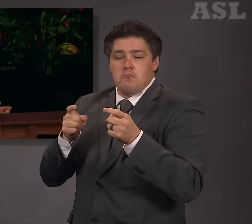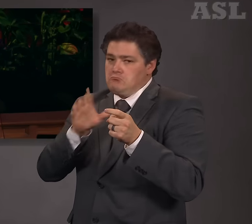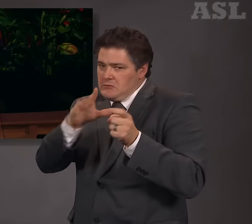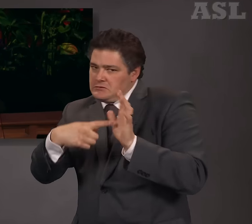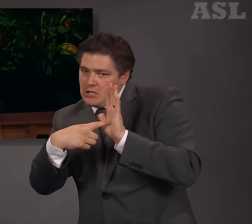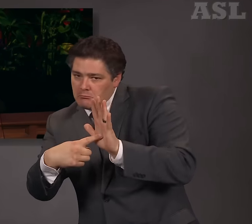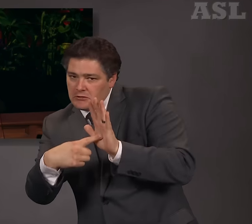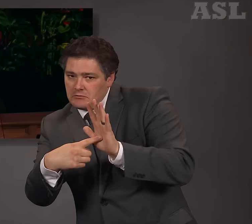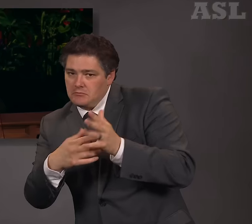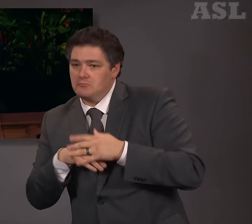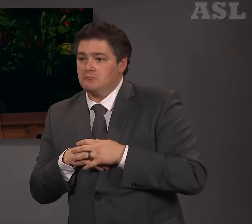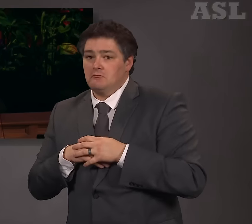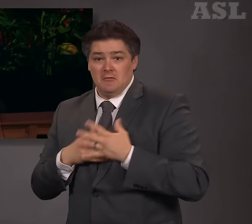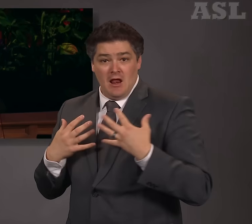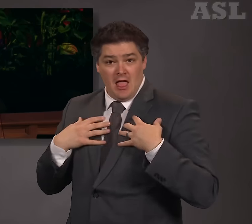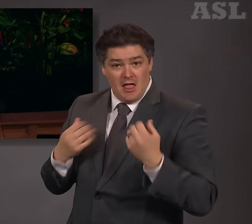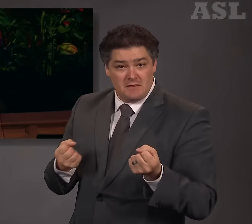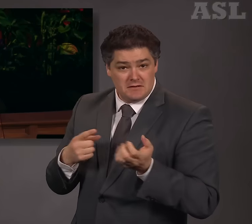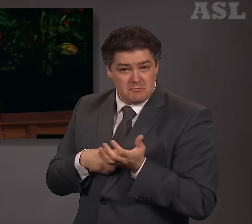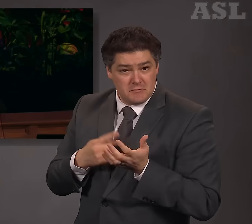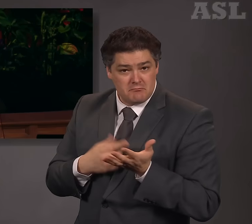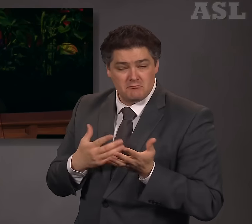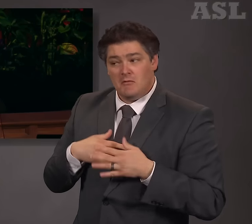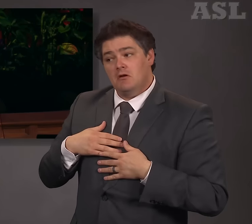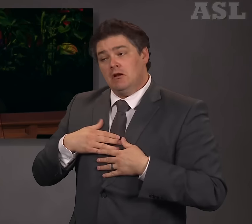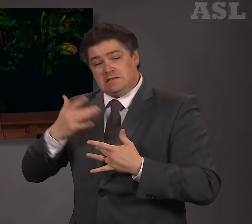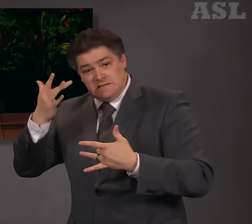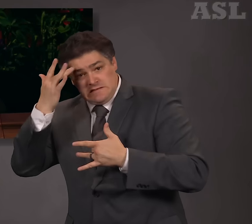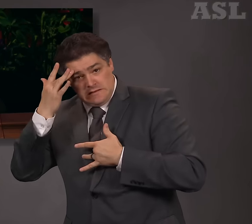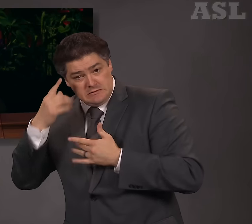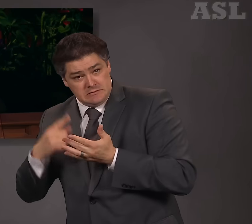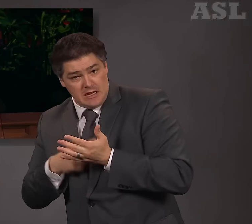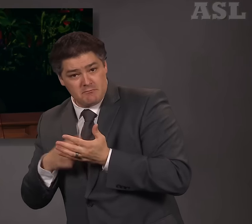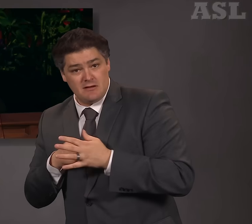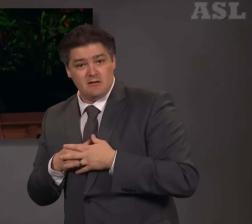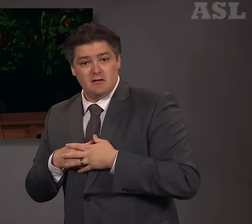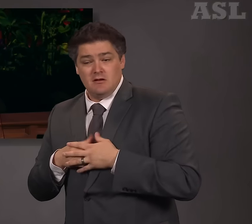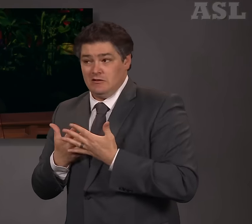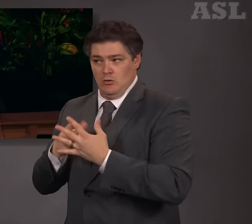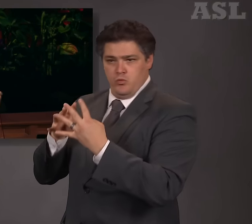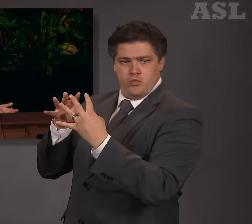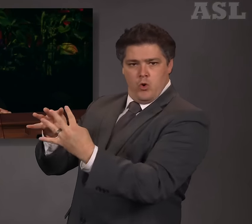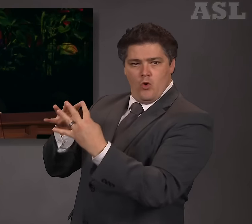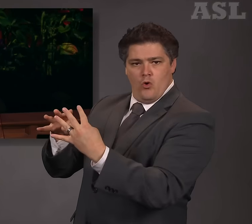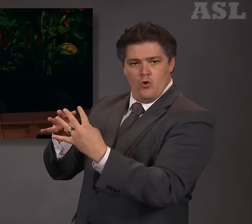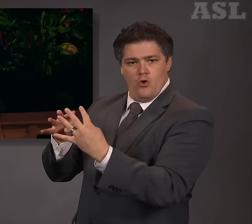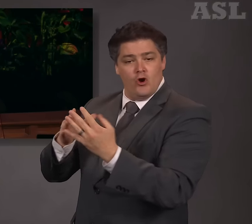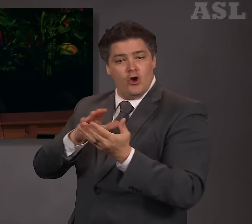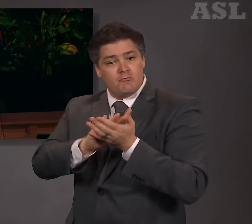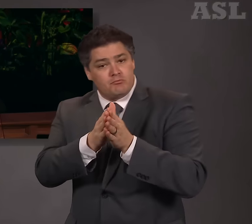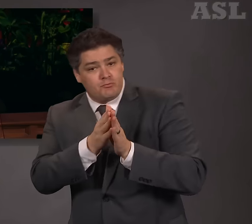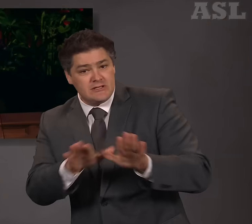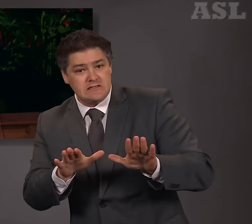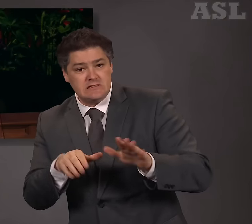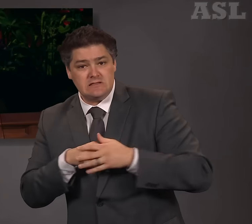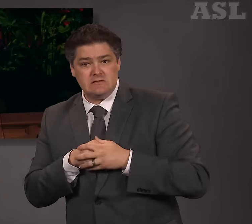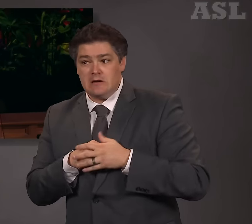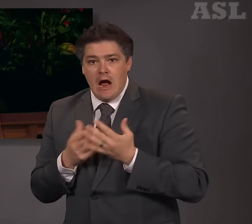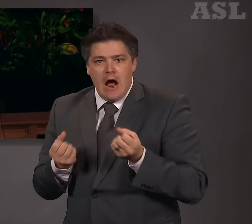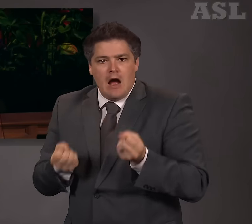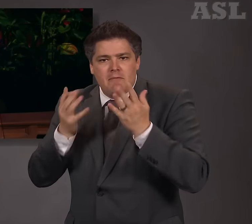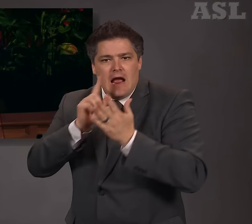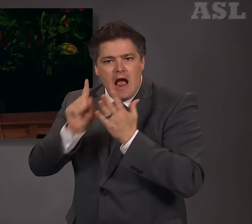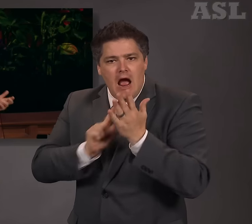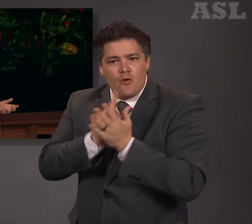health and periods of sickness, times of peace and times of war, hours of